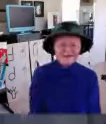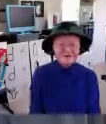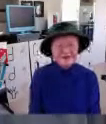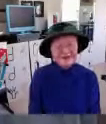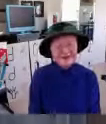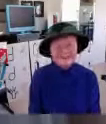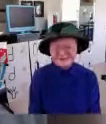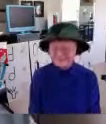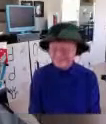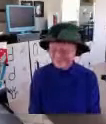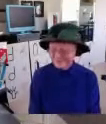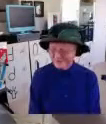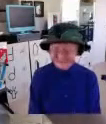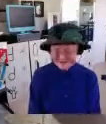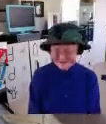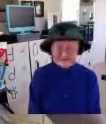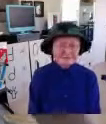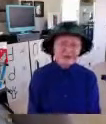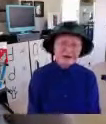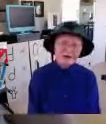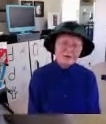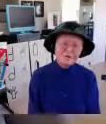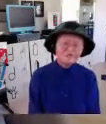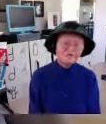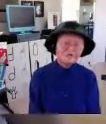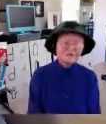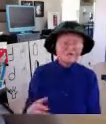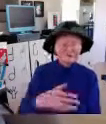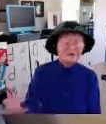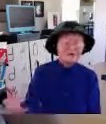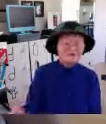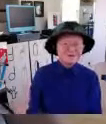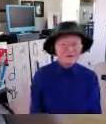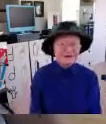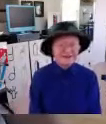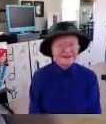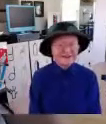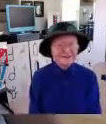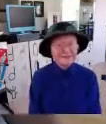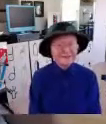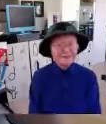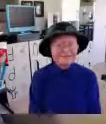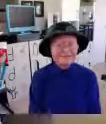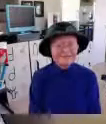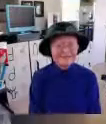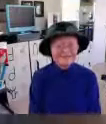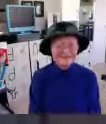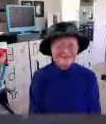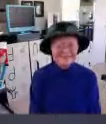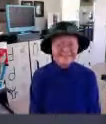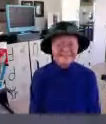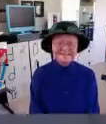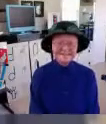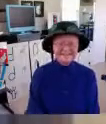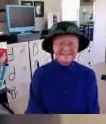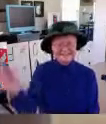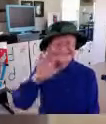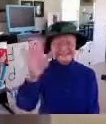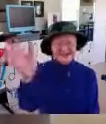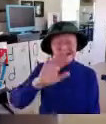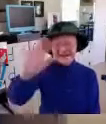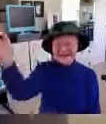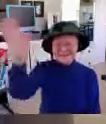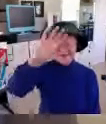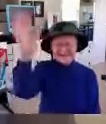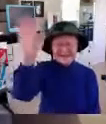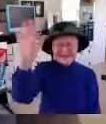and we'll be seeing more, I hope, in the future symposiums about SignTyp. Okay. I hope so too. Yeah, have a